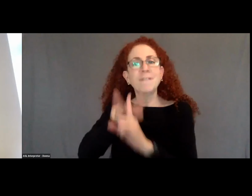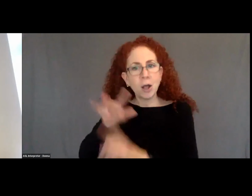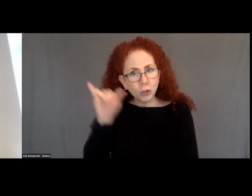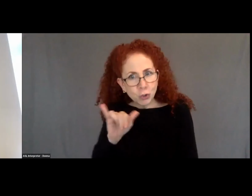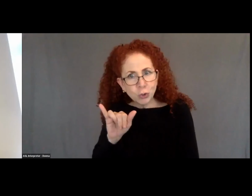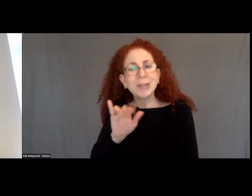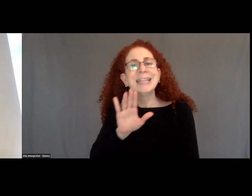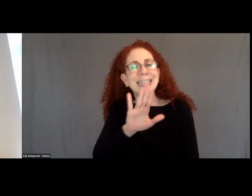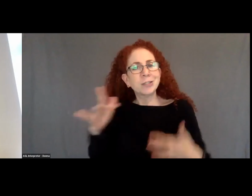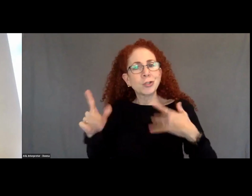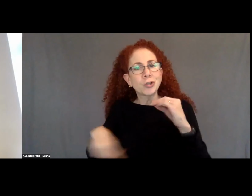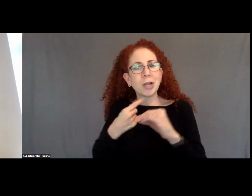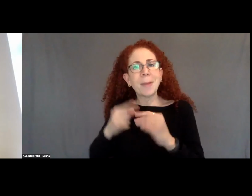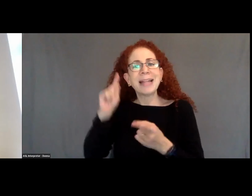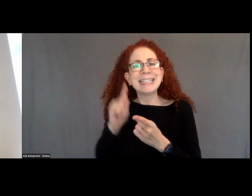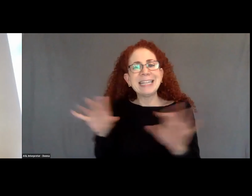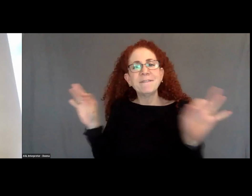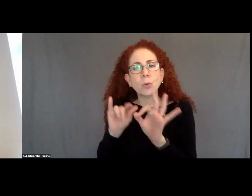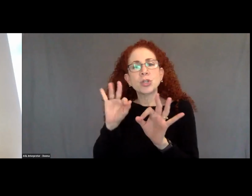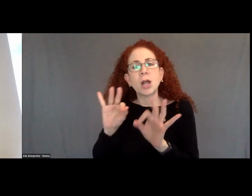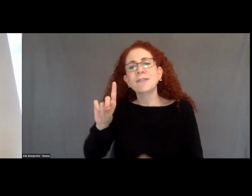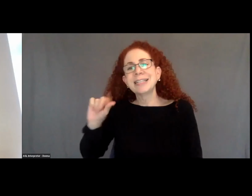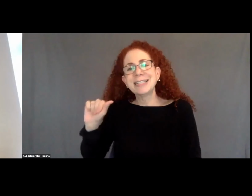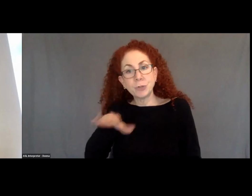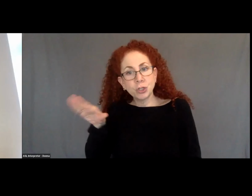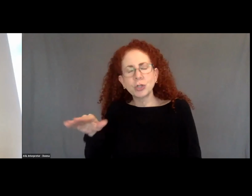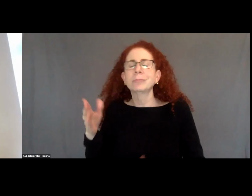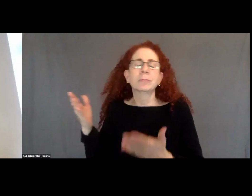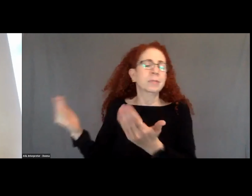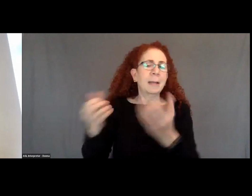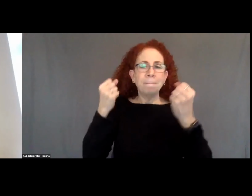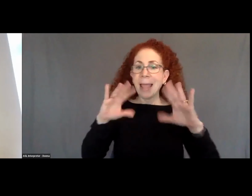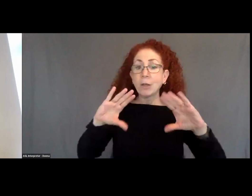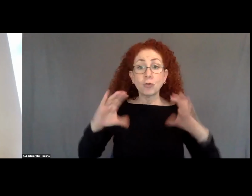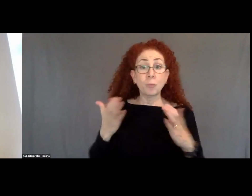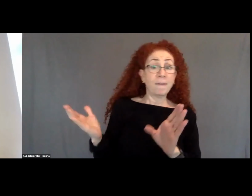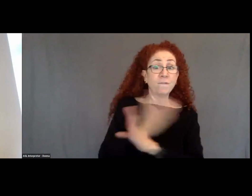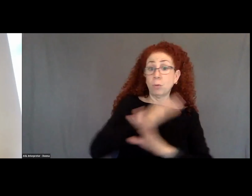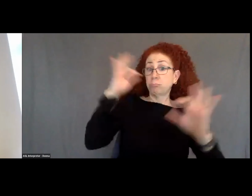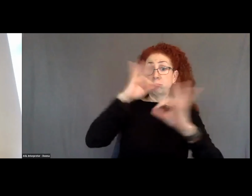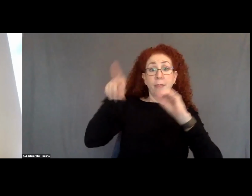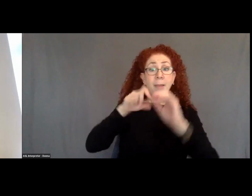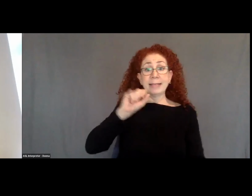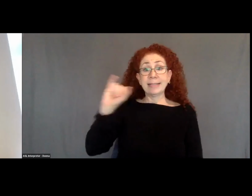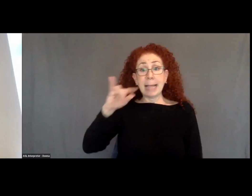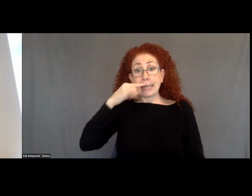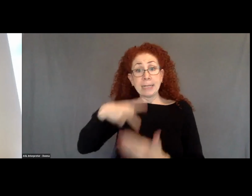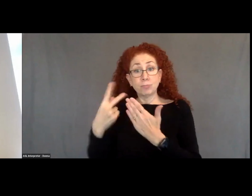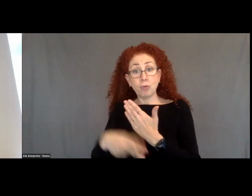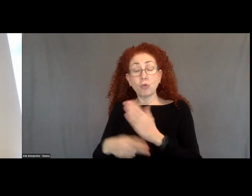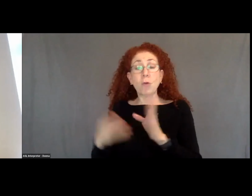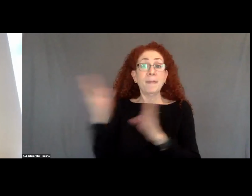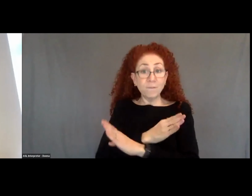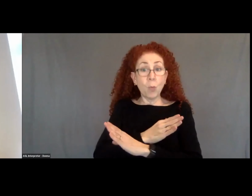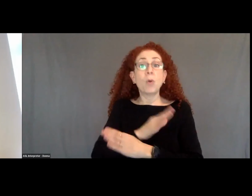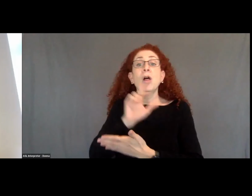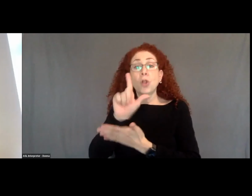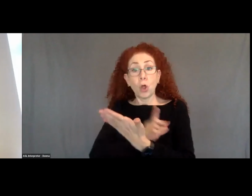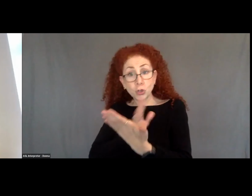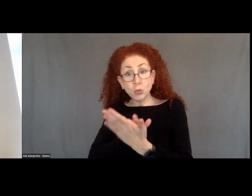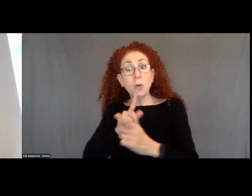the devaluation of disabled children. Again, many of these groups didn't know anything about the SSI Kids program before the litigation, but they